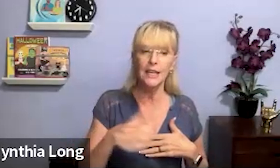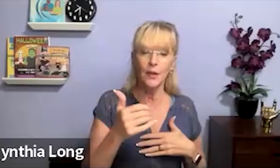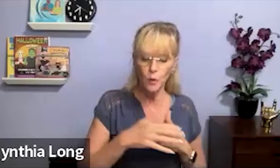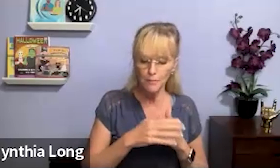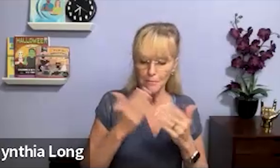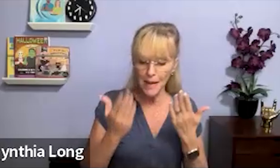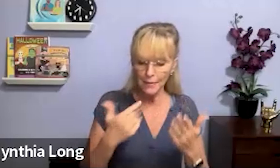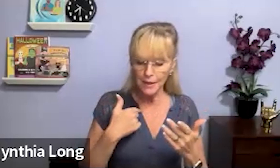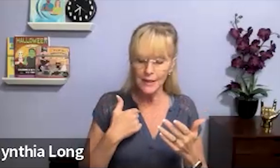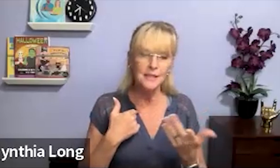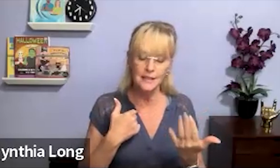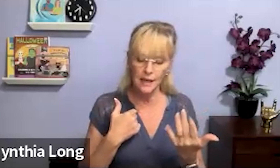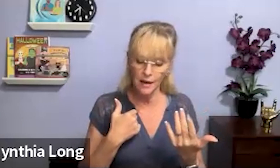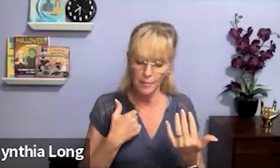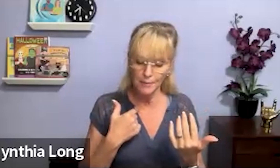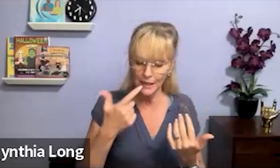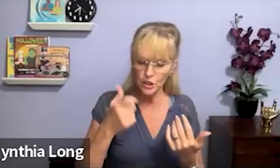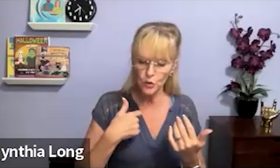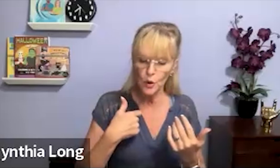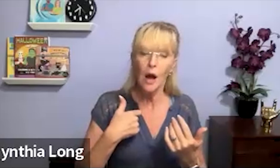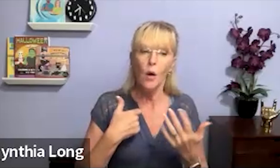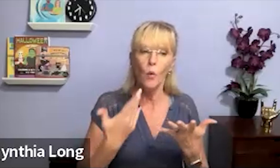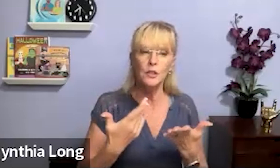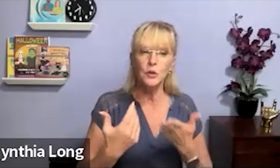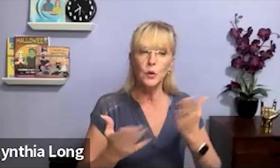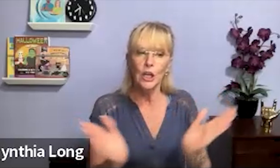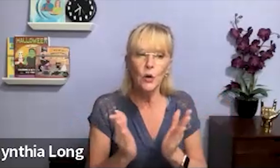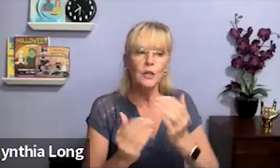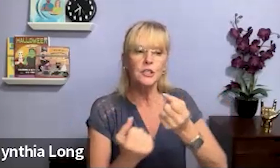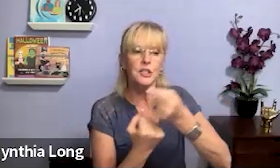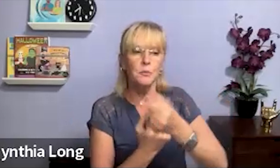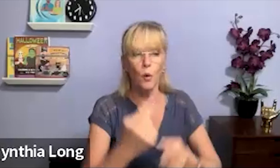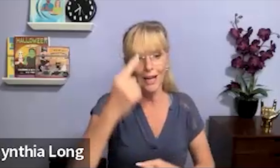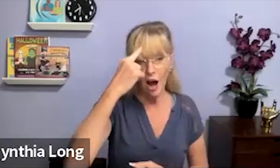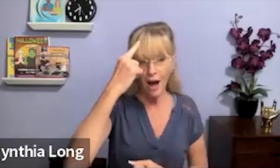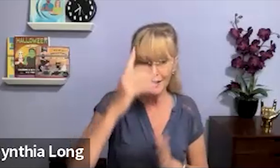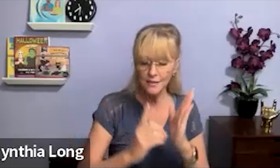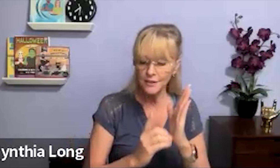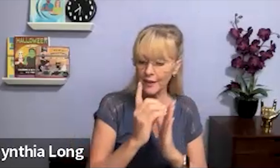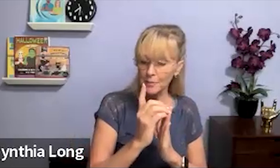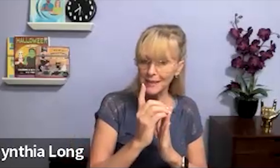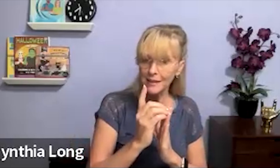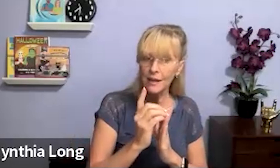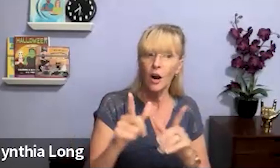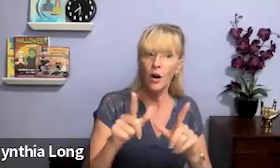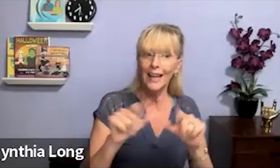Another one maybe is because you want to encourage and support cognitive development or